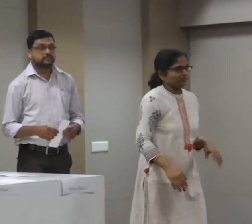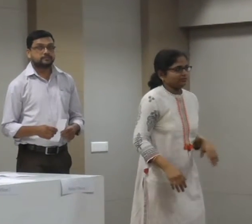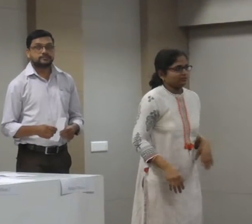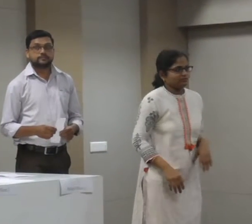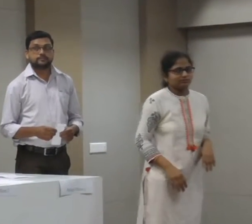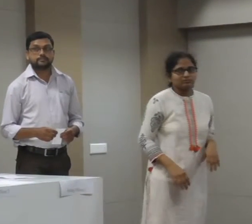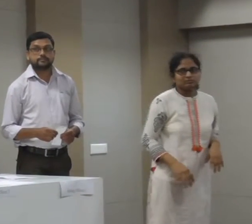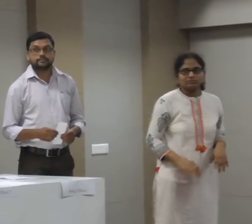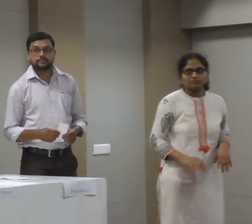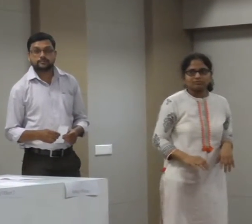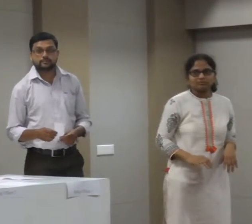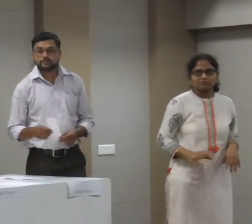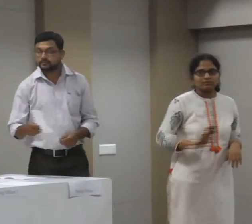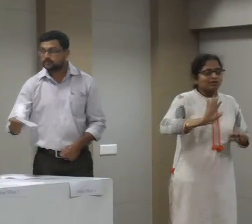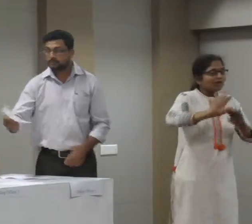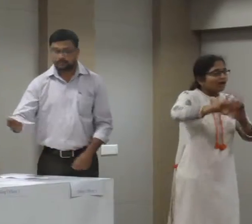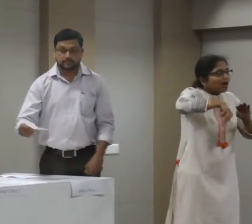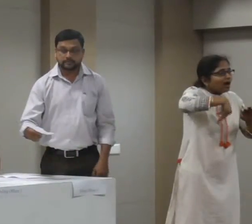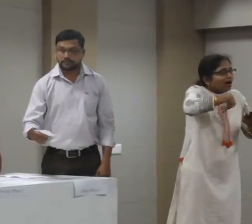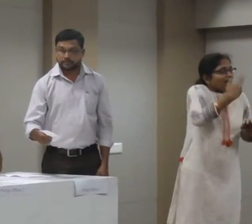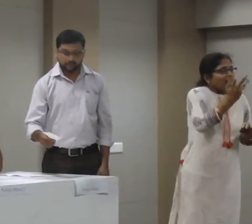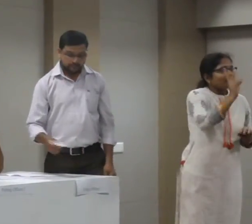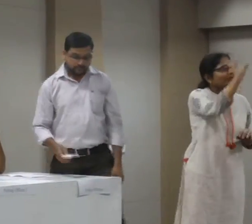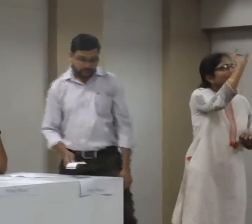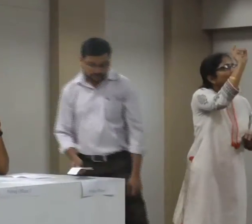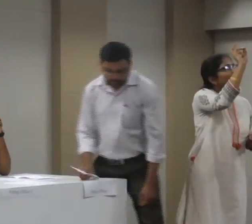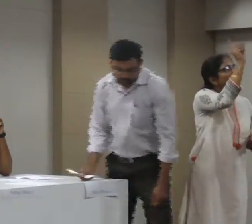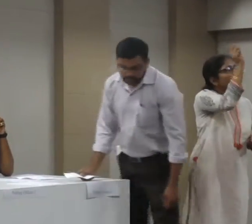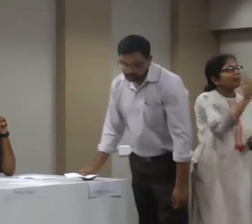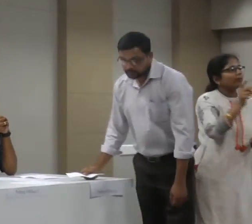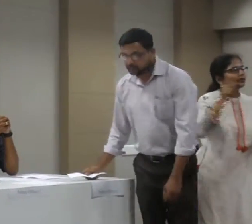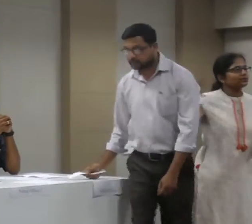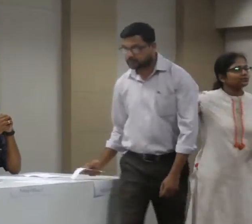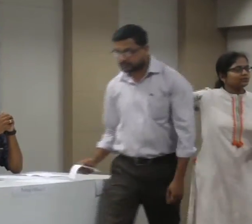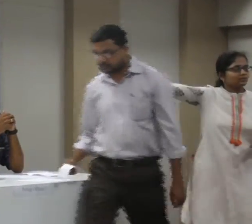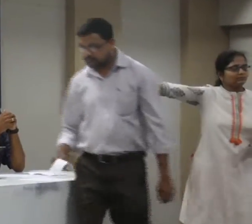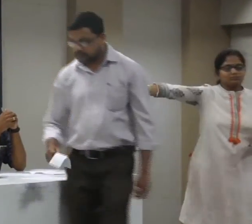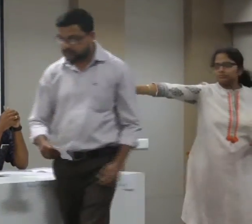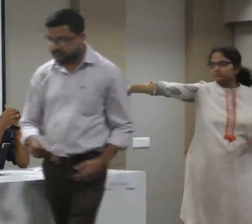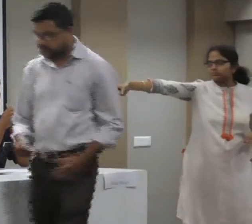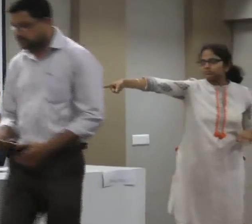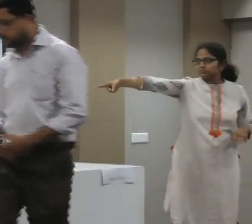Then you are moving on to PO3, the third polling officer.